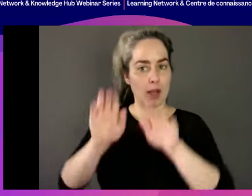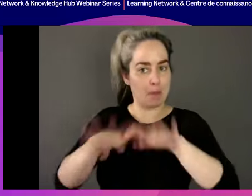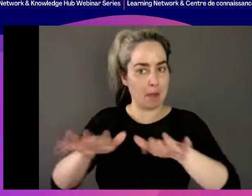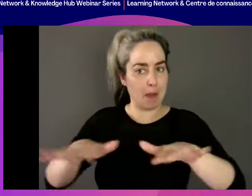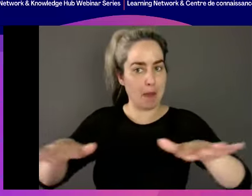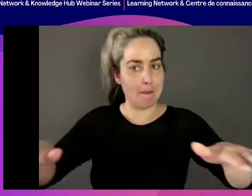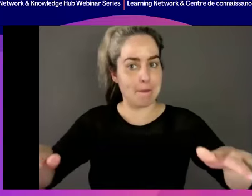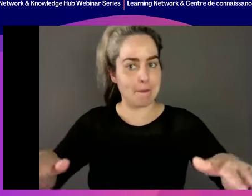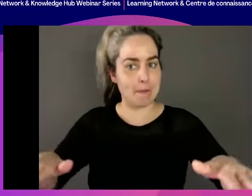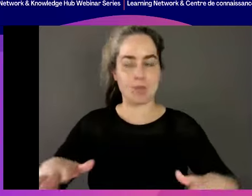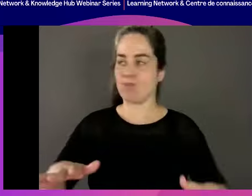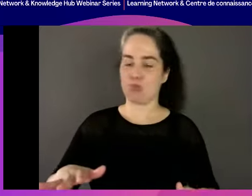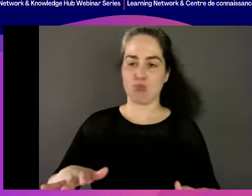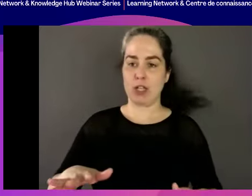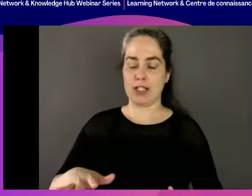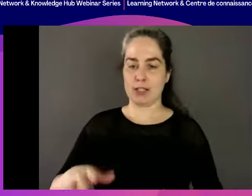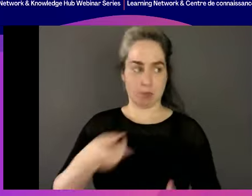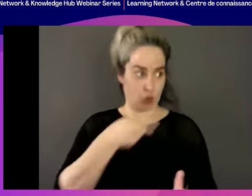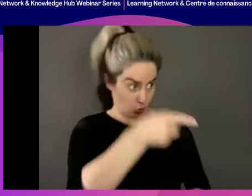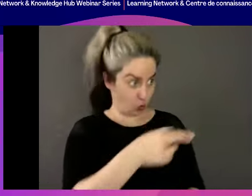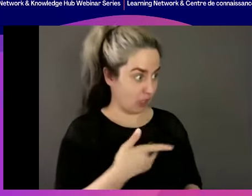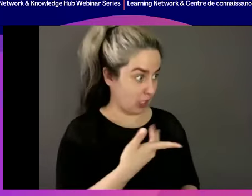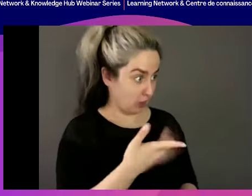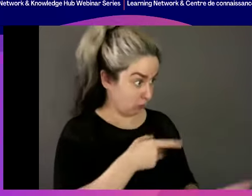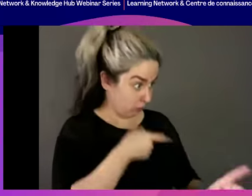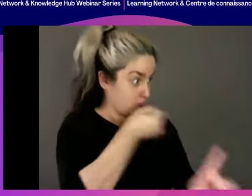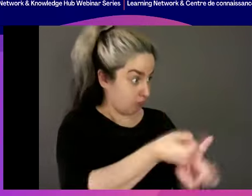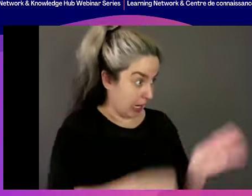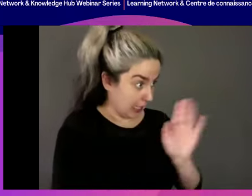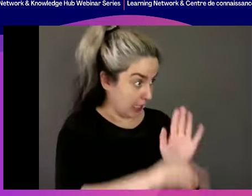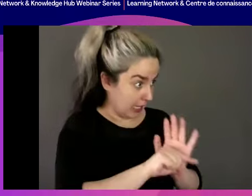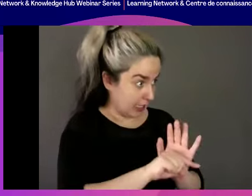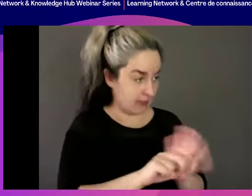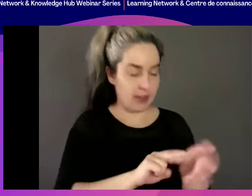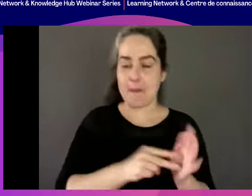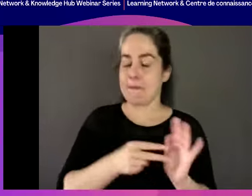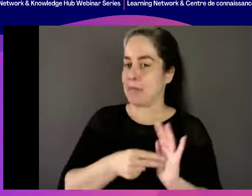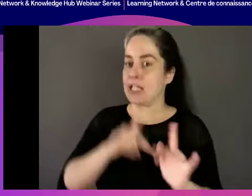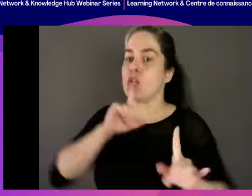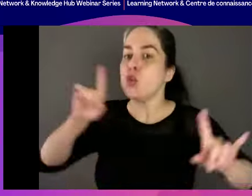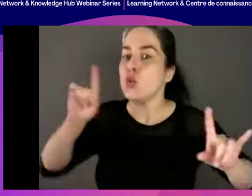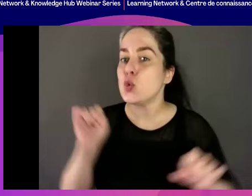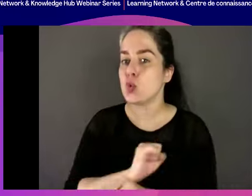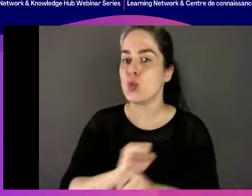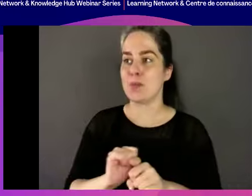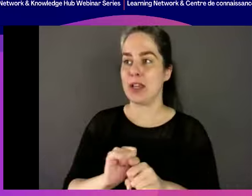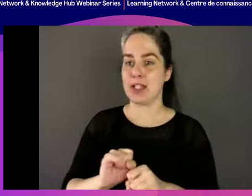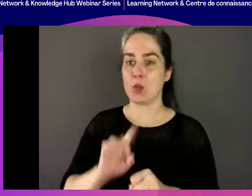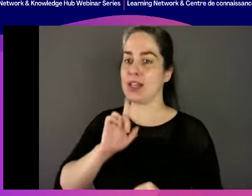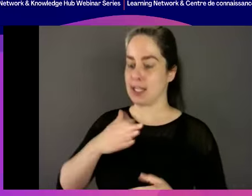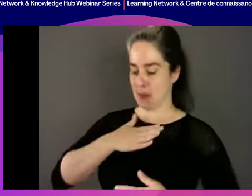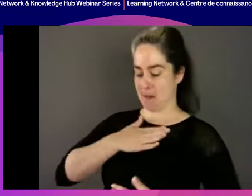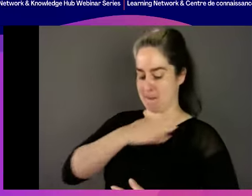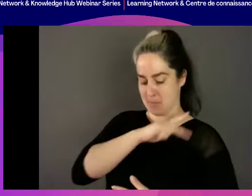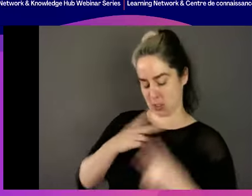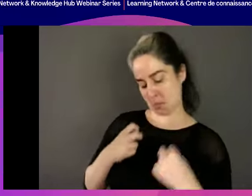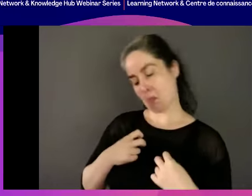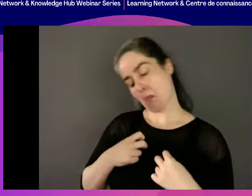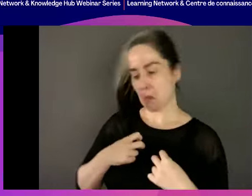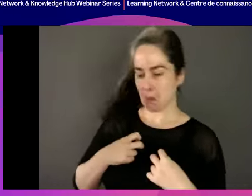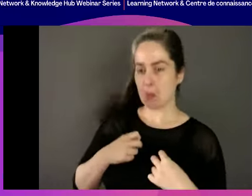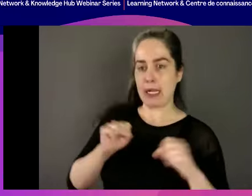reflecting if they think they were negatively affected by it. So it would be really underestimating the actual proportions who were exposed